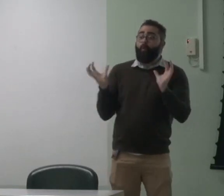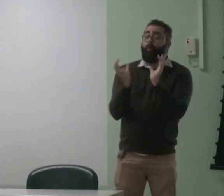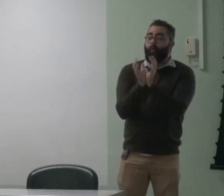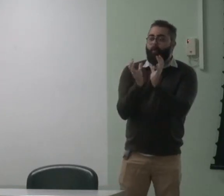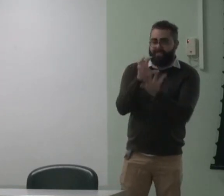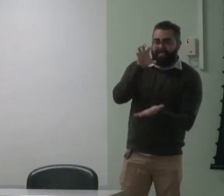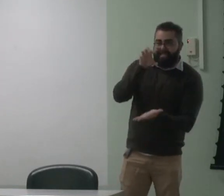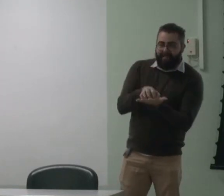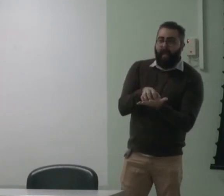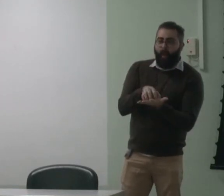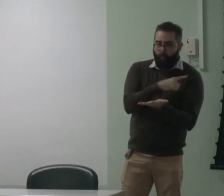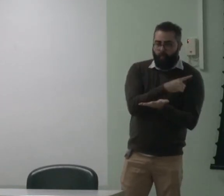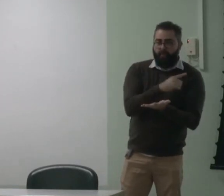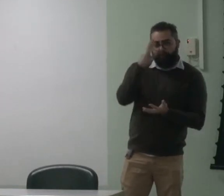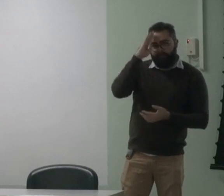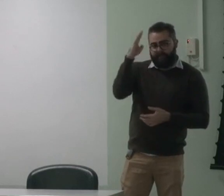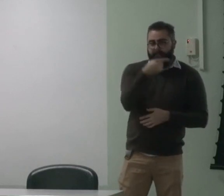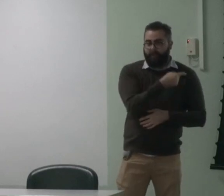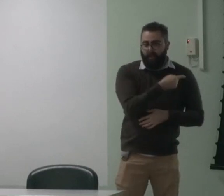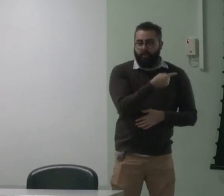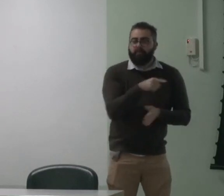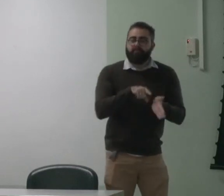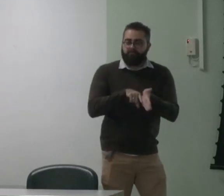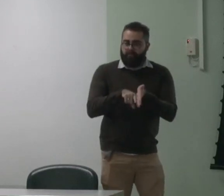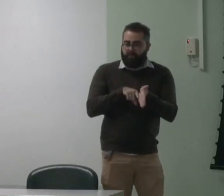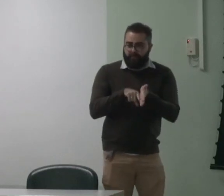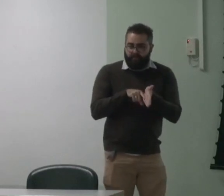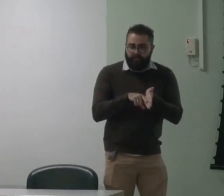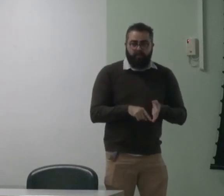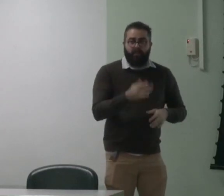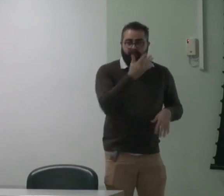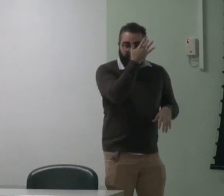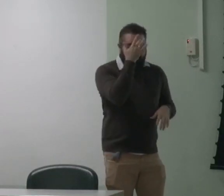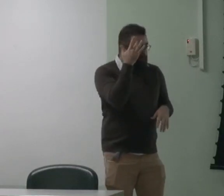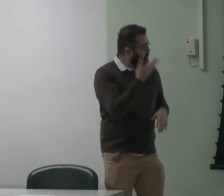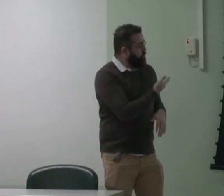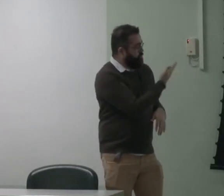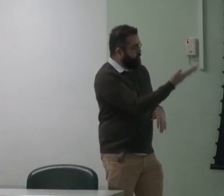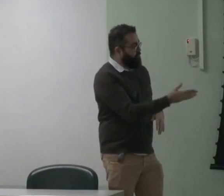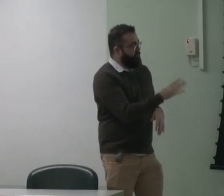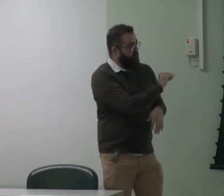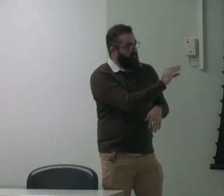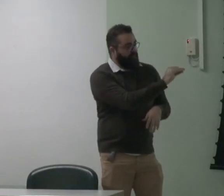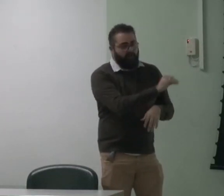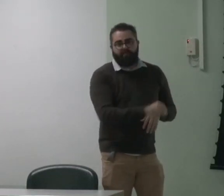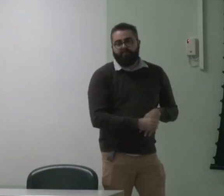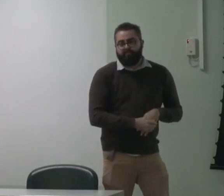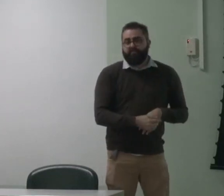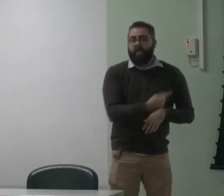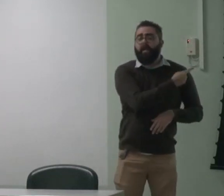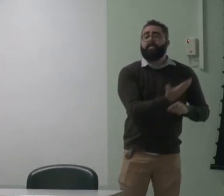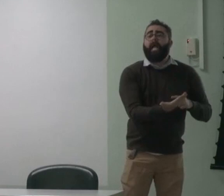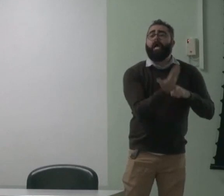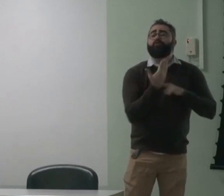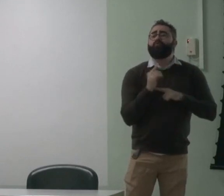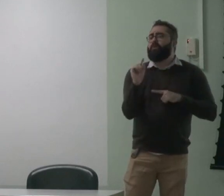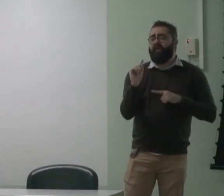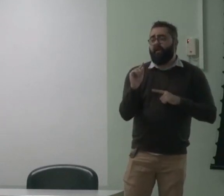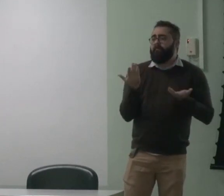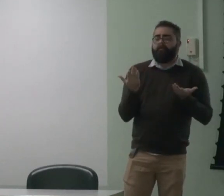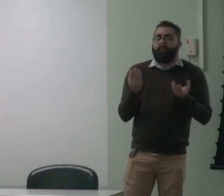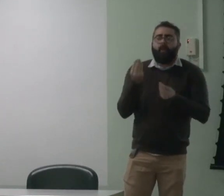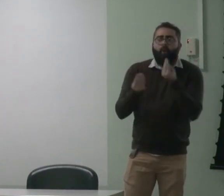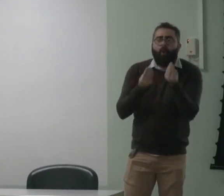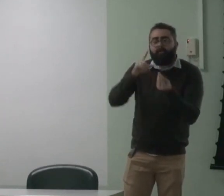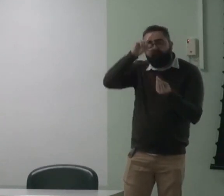people on the picture there, who have been very active in designing the scheme. Then there are the tree